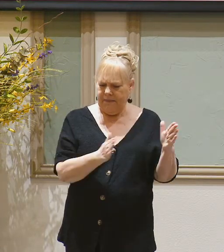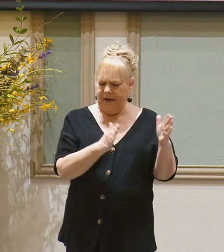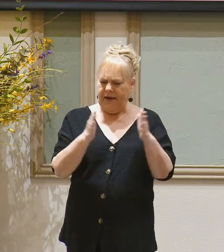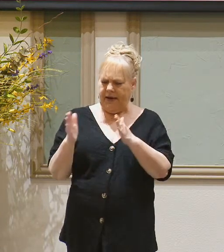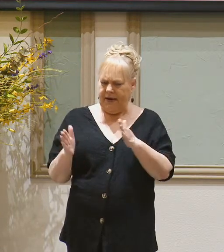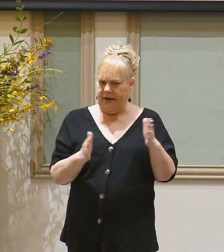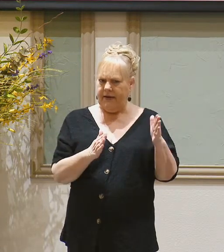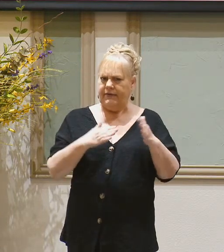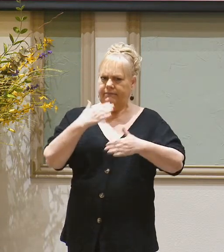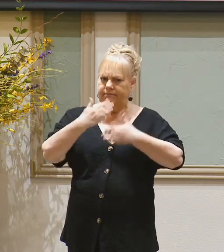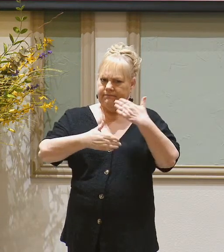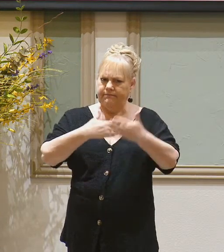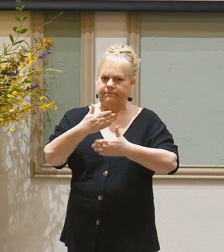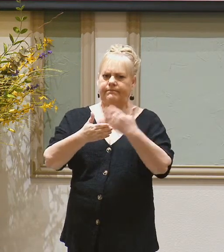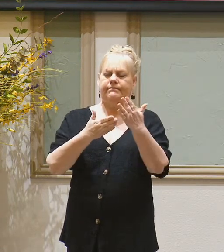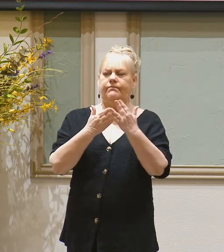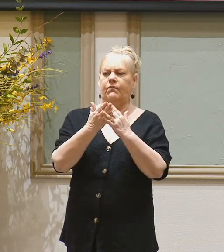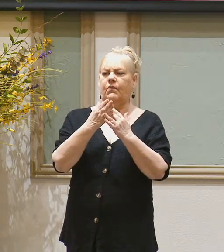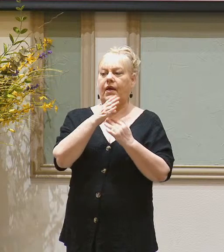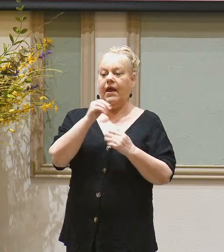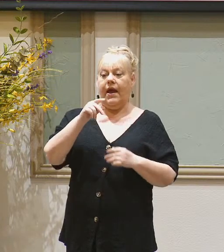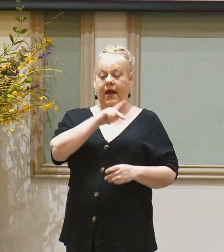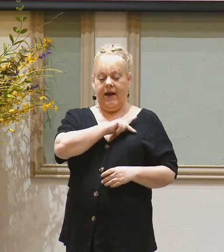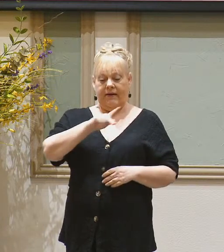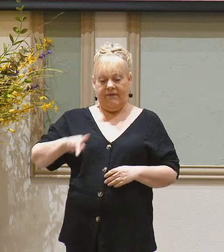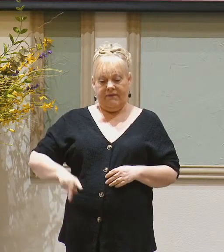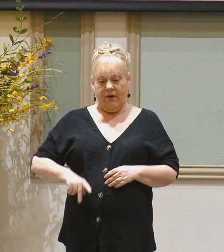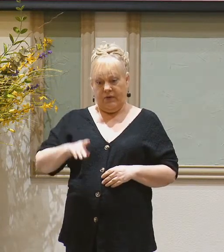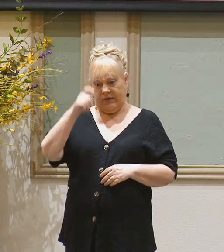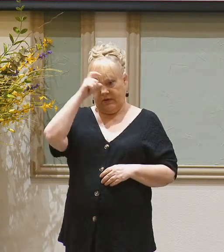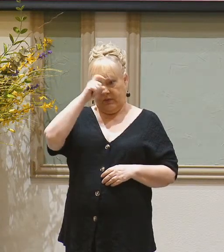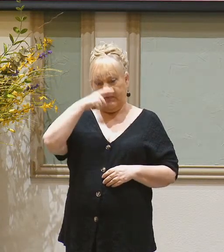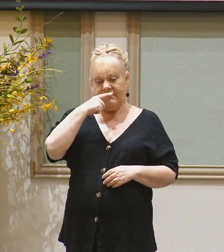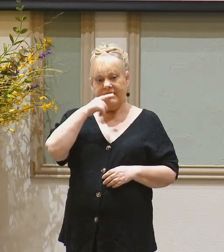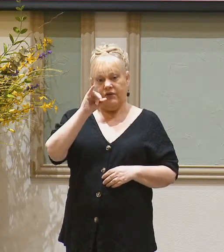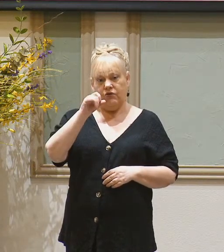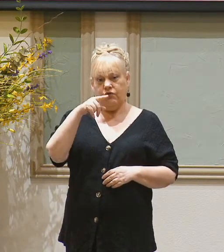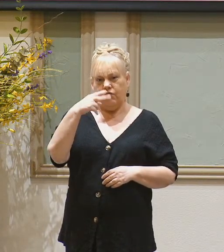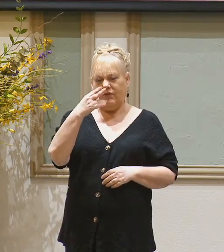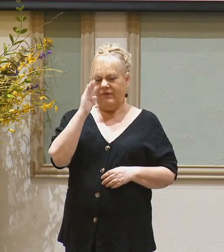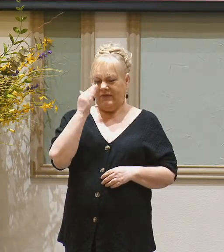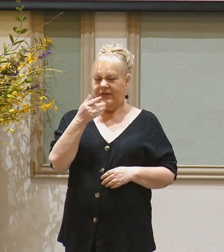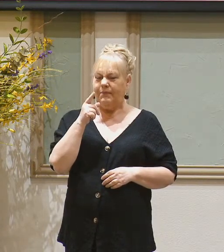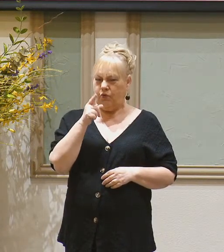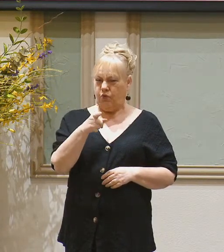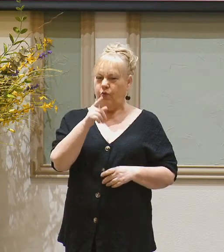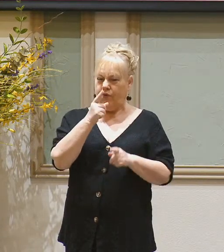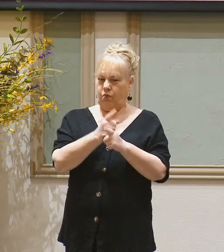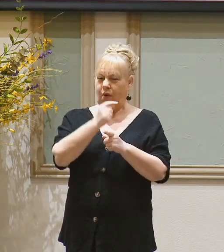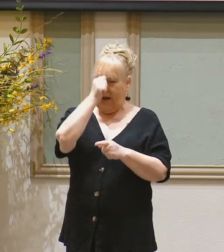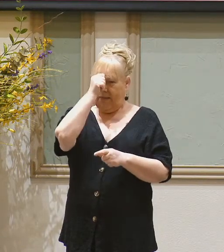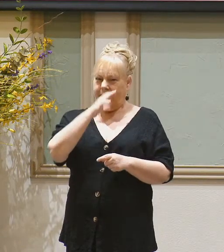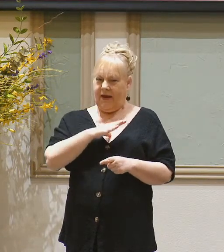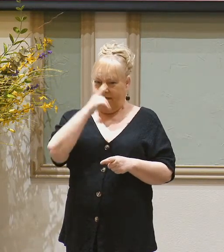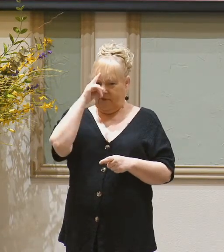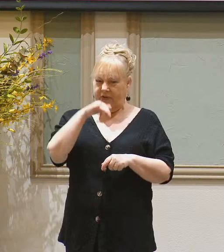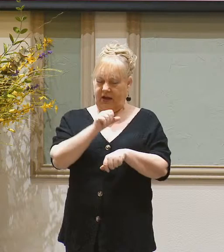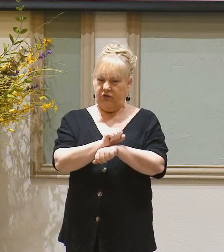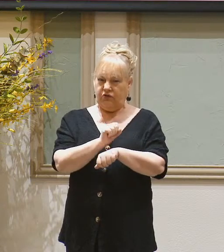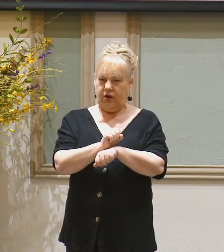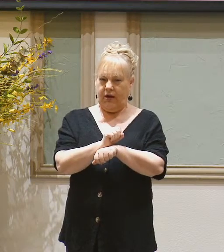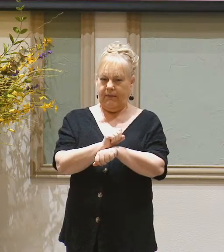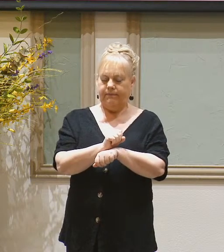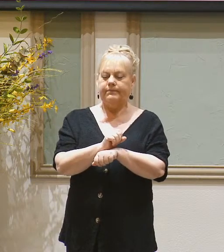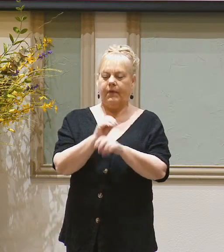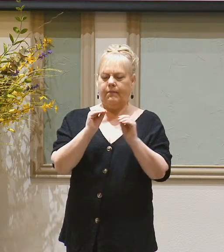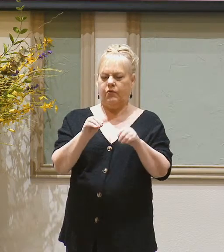through. And Pharaoh, in his wisdom, says, Joseph, it sure seems to me like you're the guy. I put